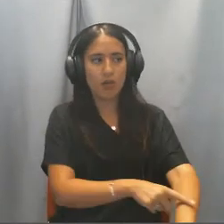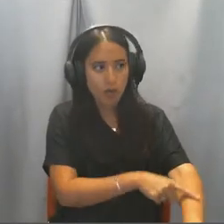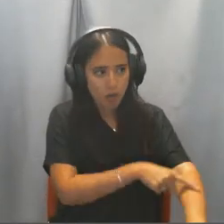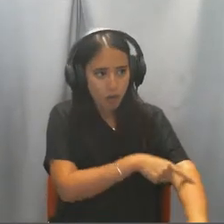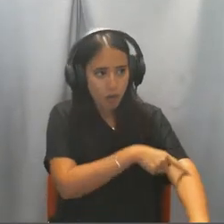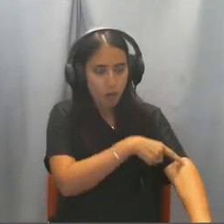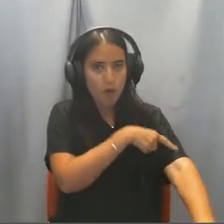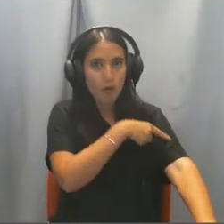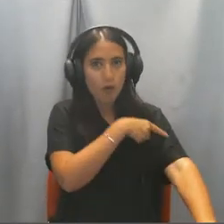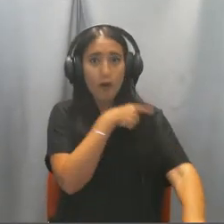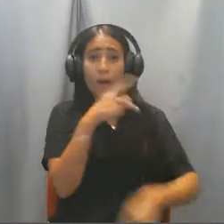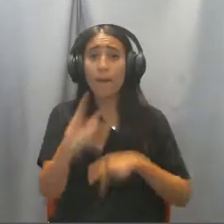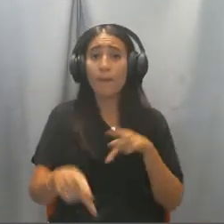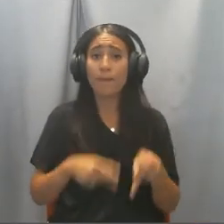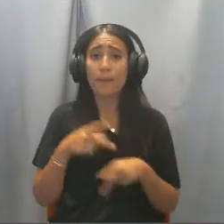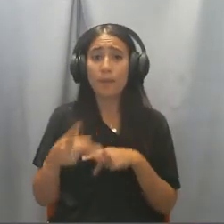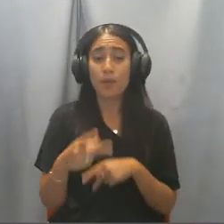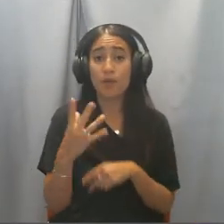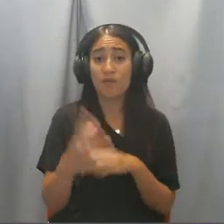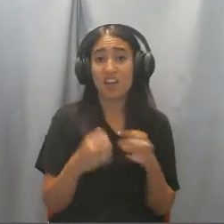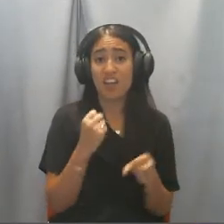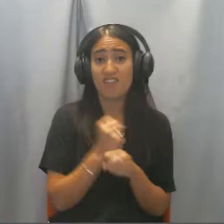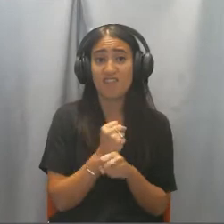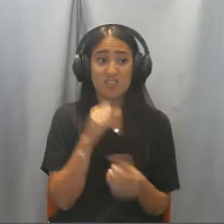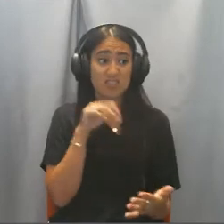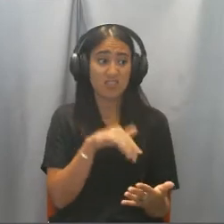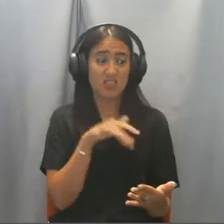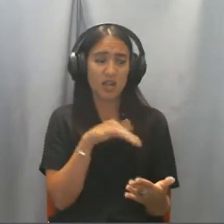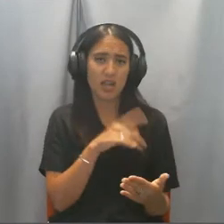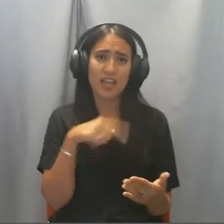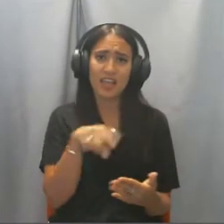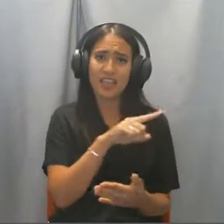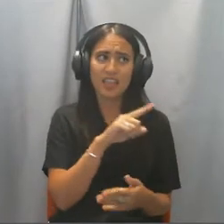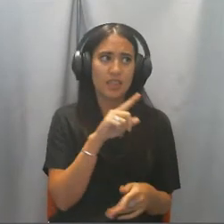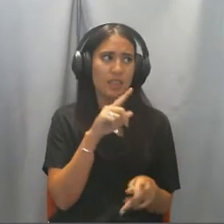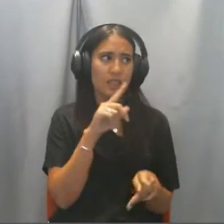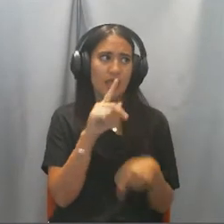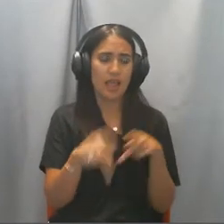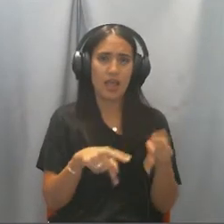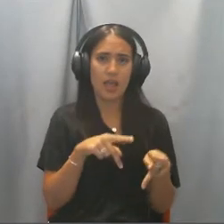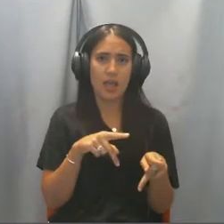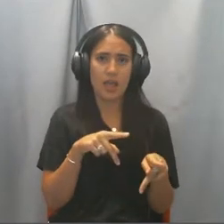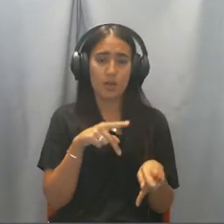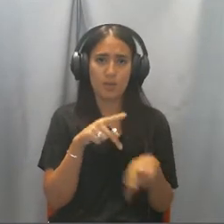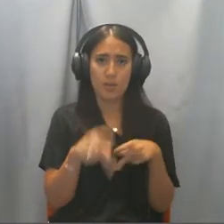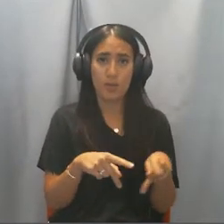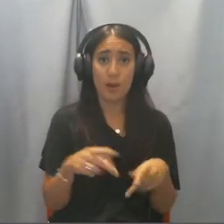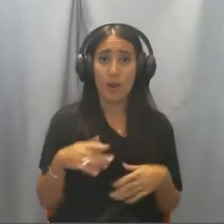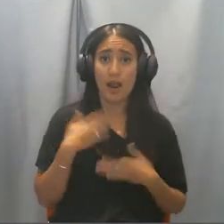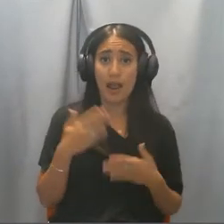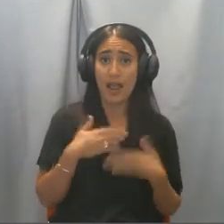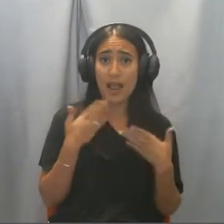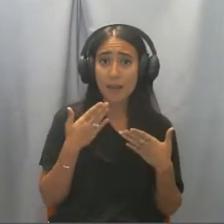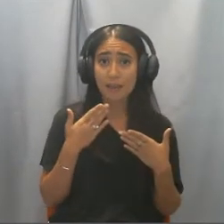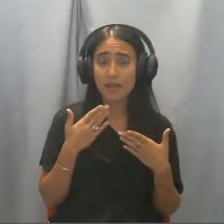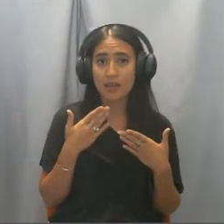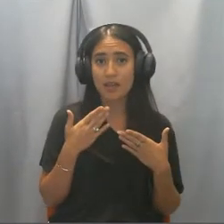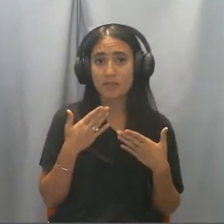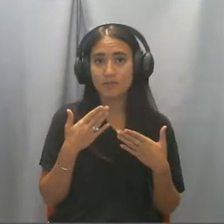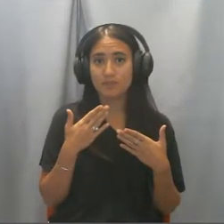were the happiest in retirement were the people who had actively worked to replace workmates with new